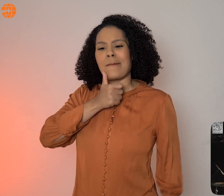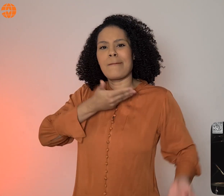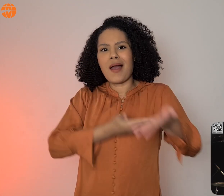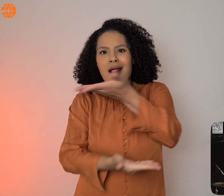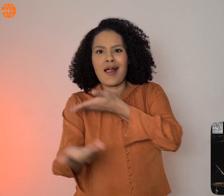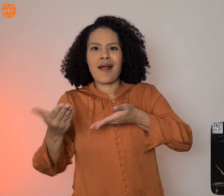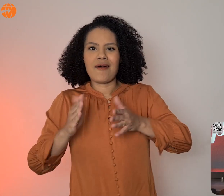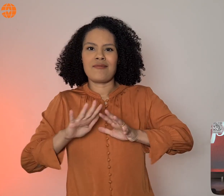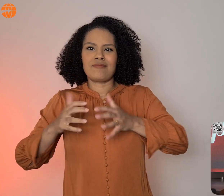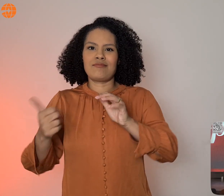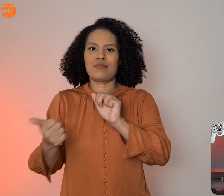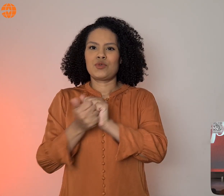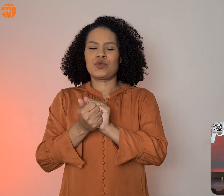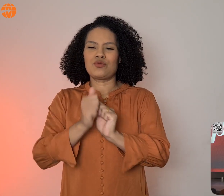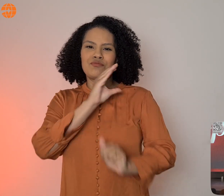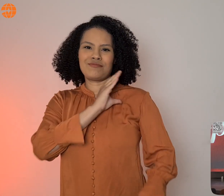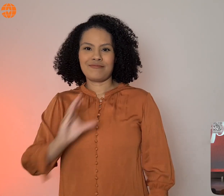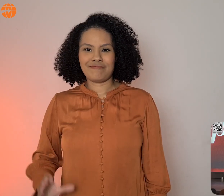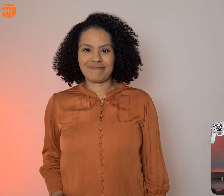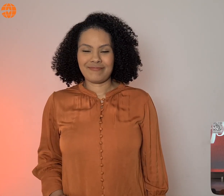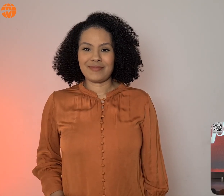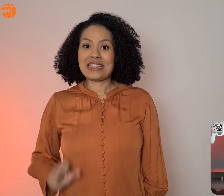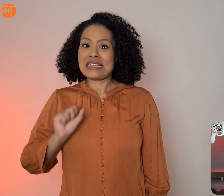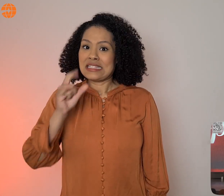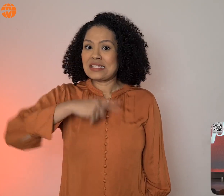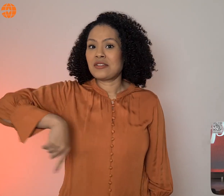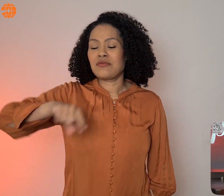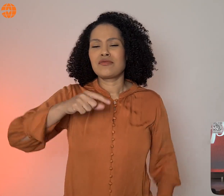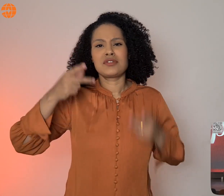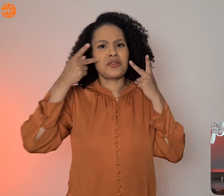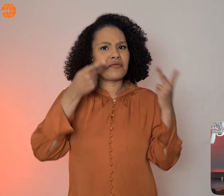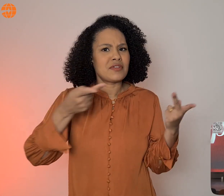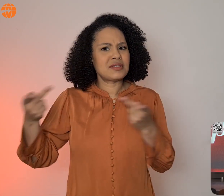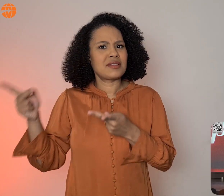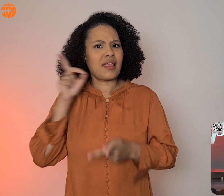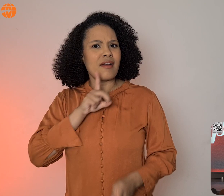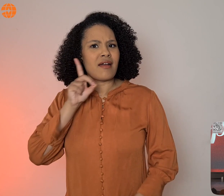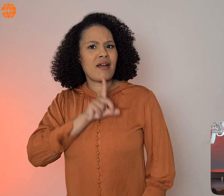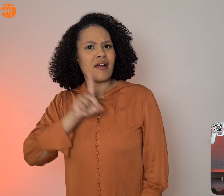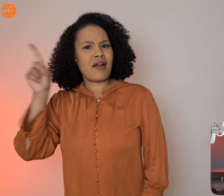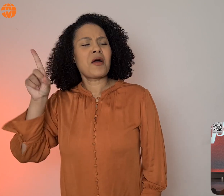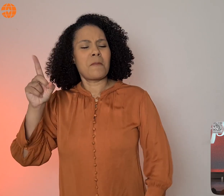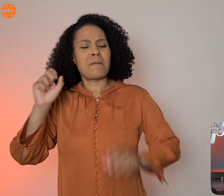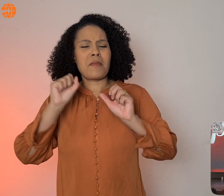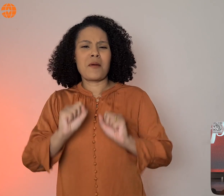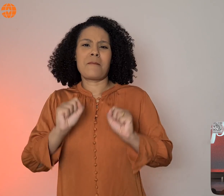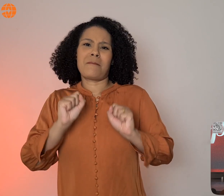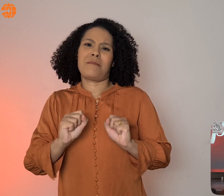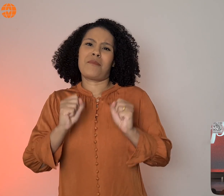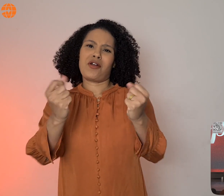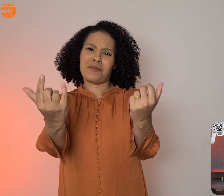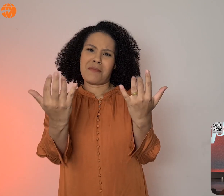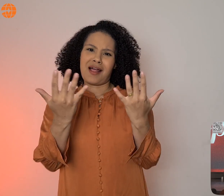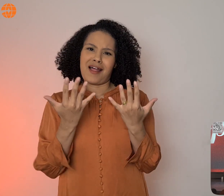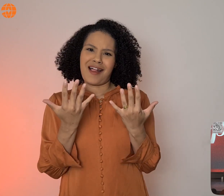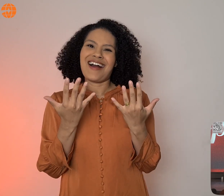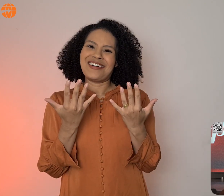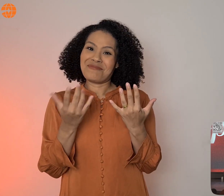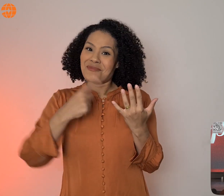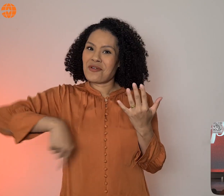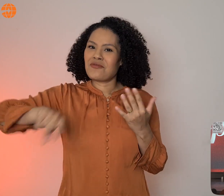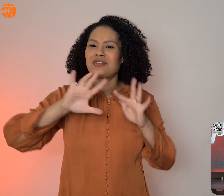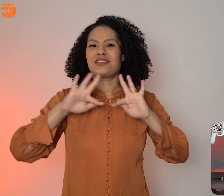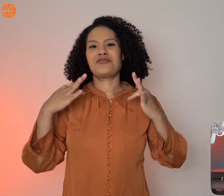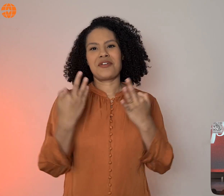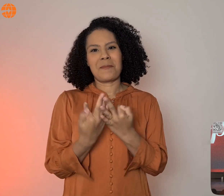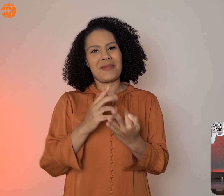e irmãs em Cristo. And if you come to Tennessee, come see us. E se você for um dia ao Tennessee, venha nos ver. You have a family in Tennessee. Você